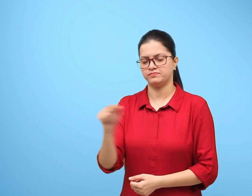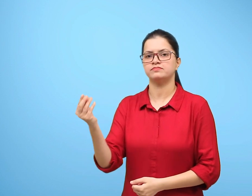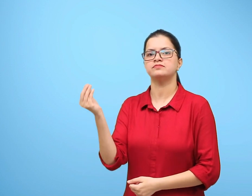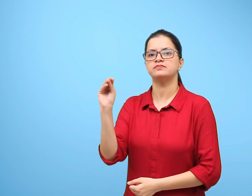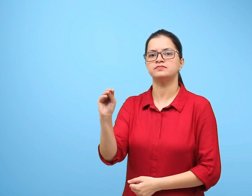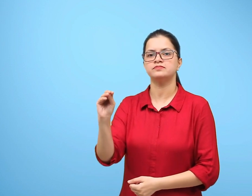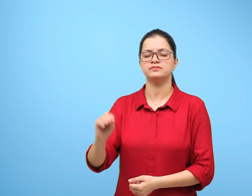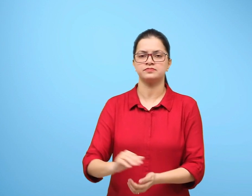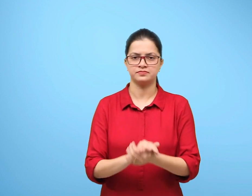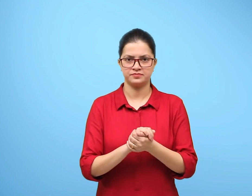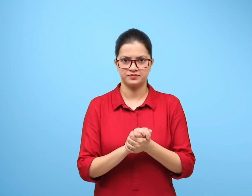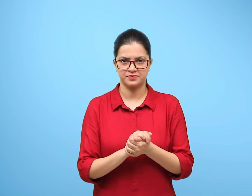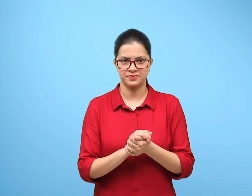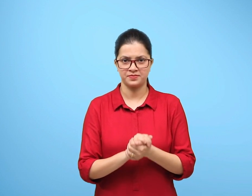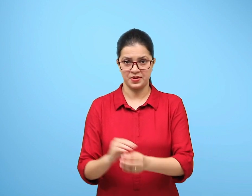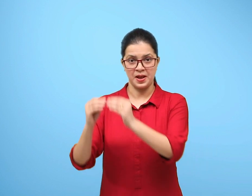blank of the body. B.